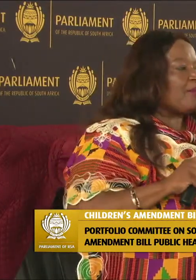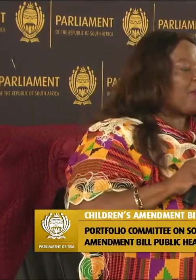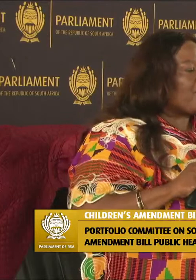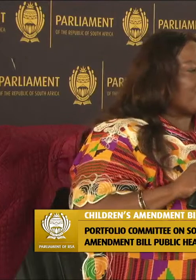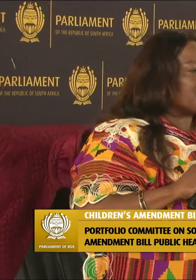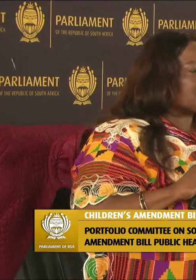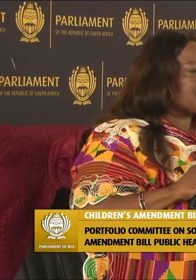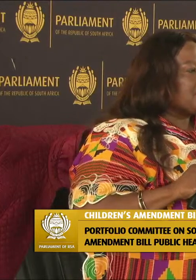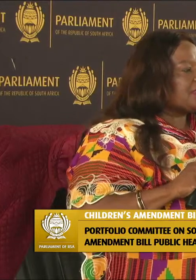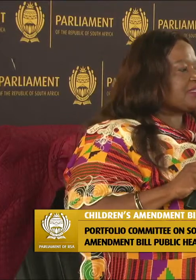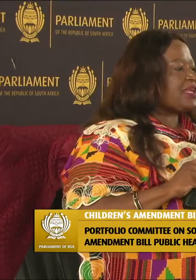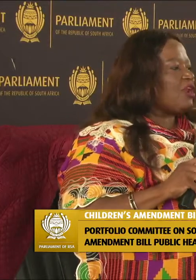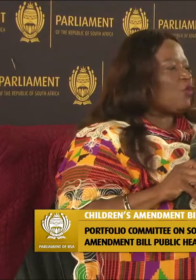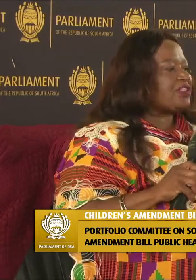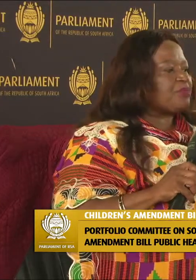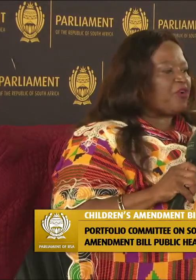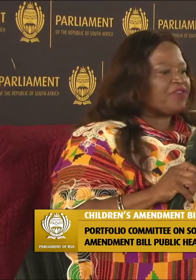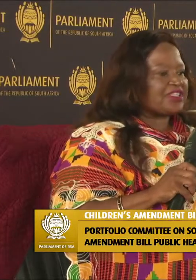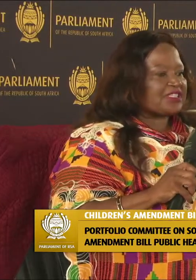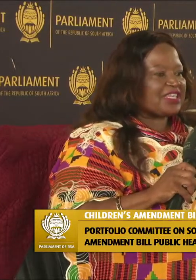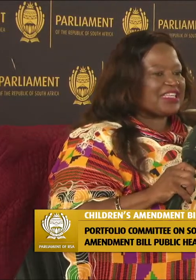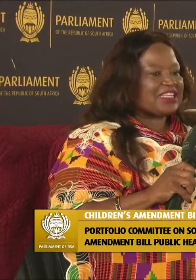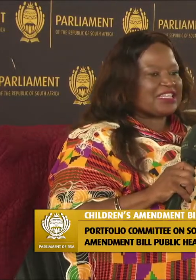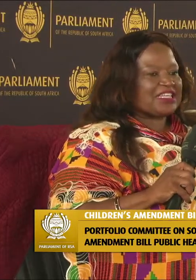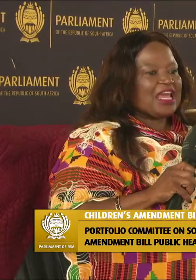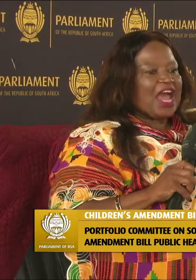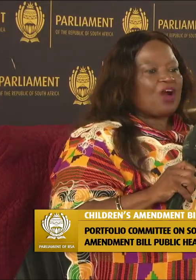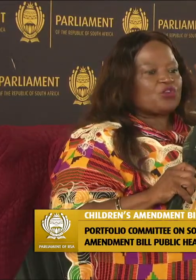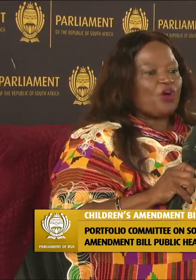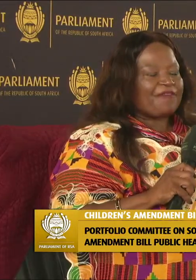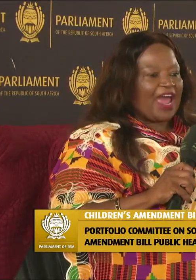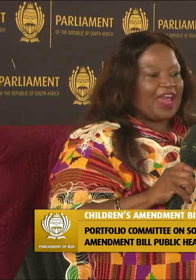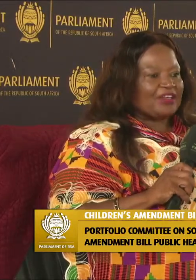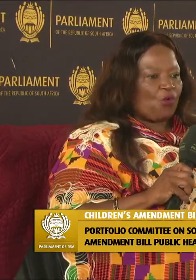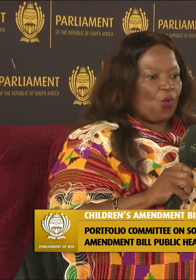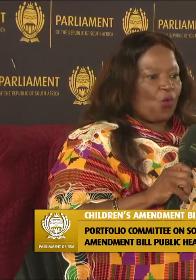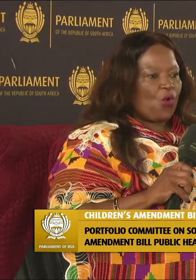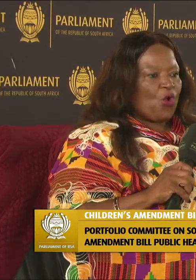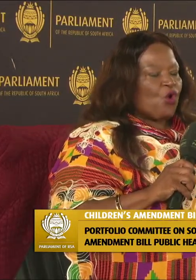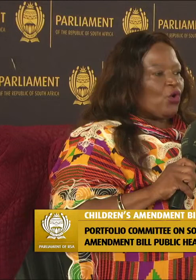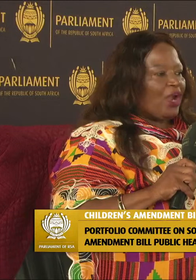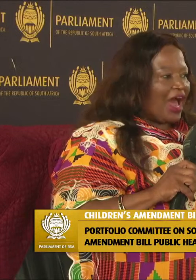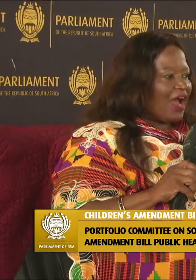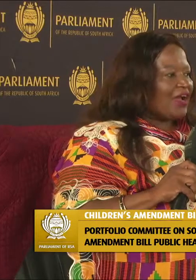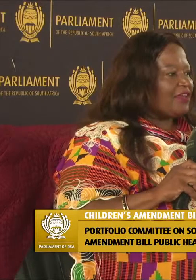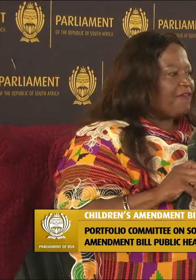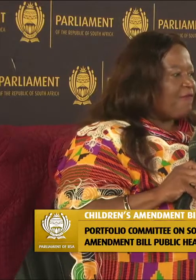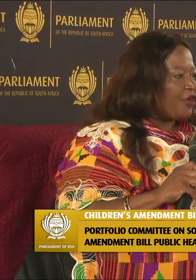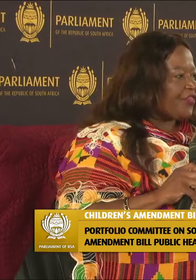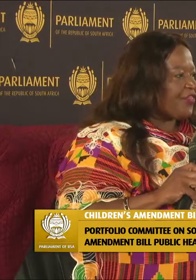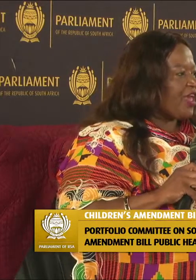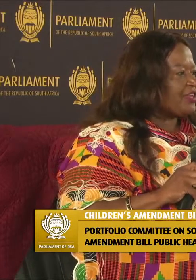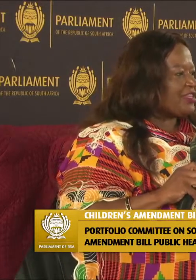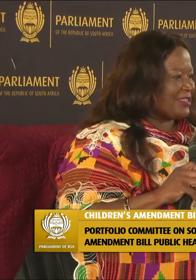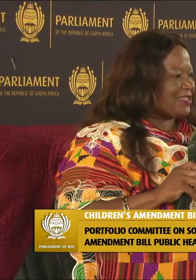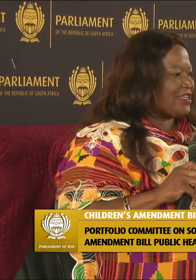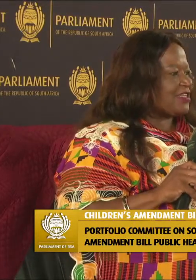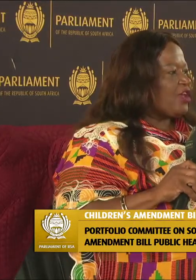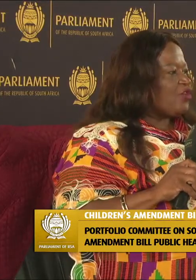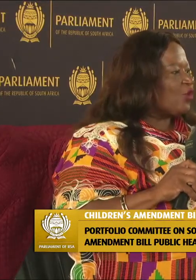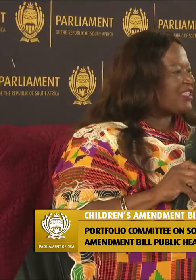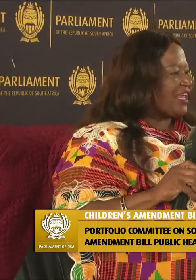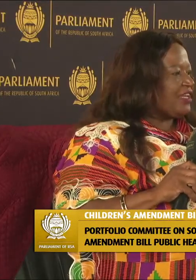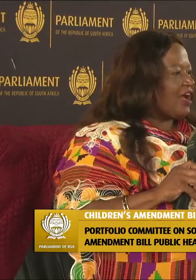onke lama province, siselelwe zi provinces ezi3 out of 9 ngoku. La i4th